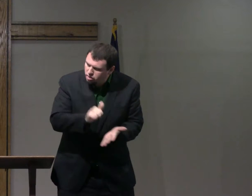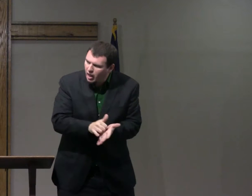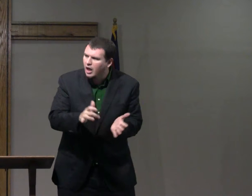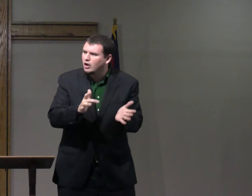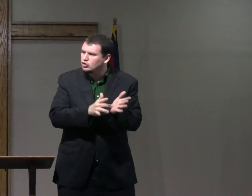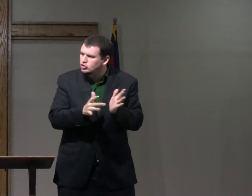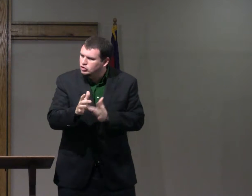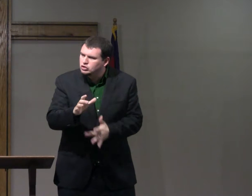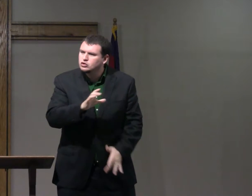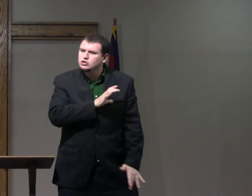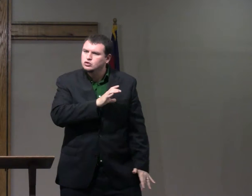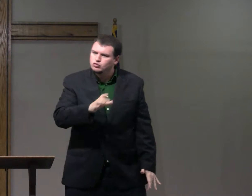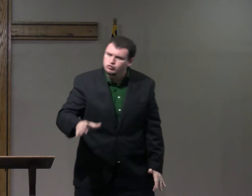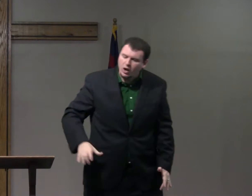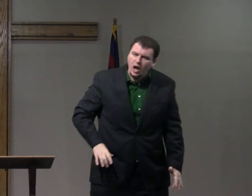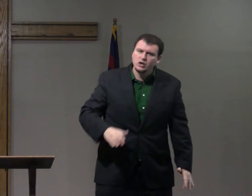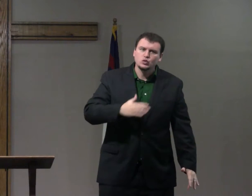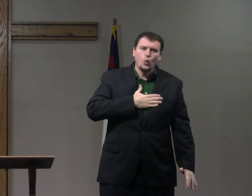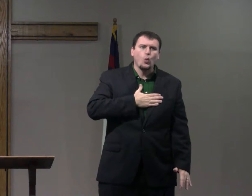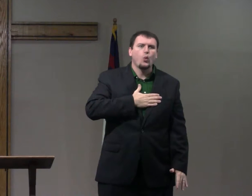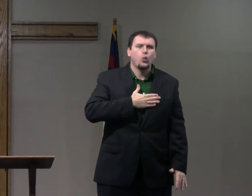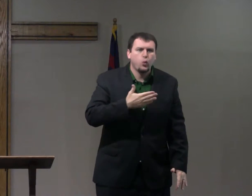It looked awful. And that was